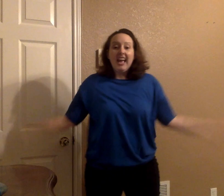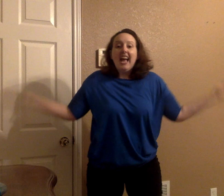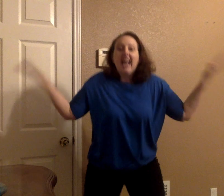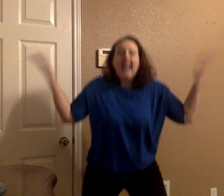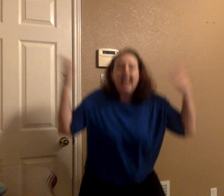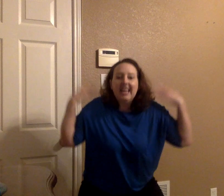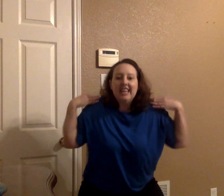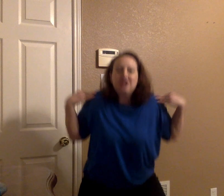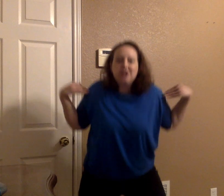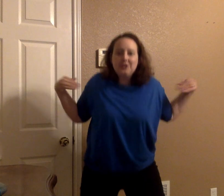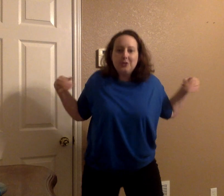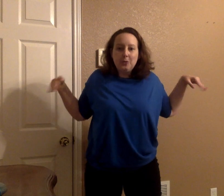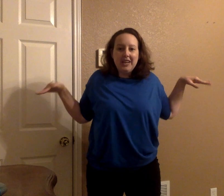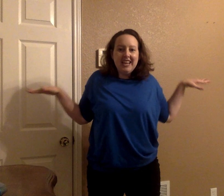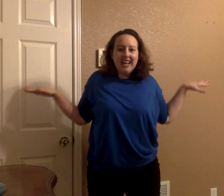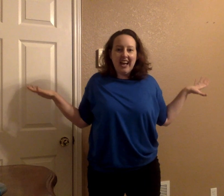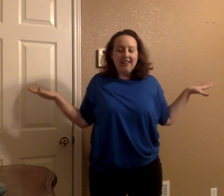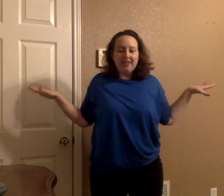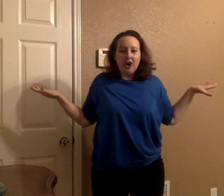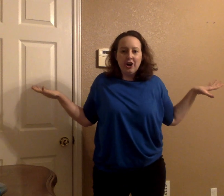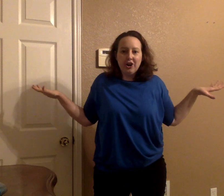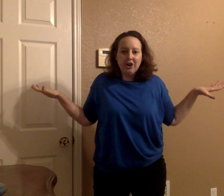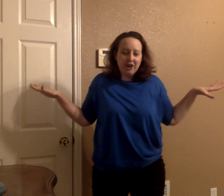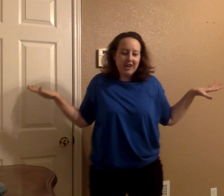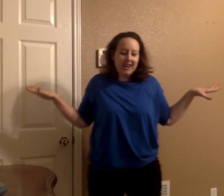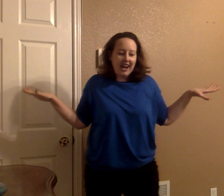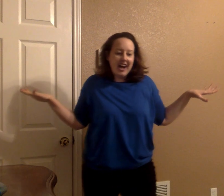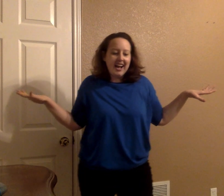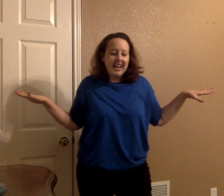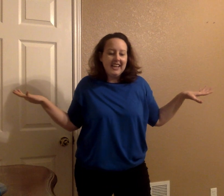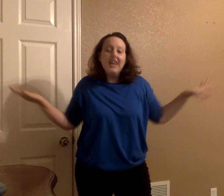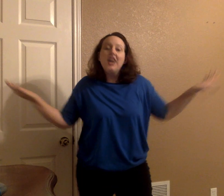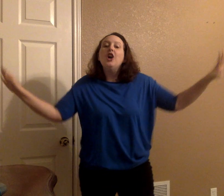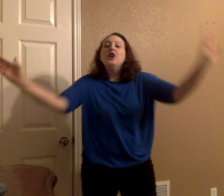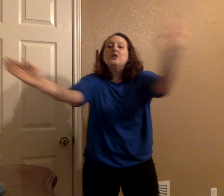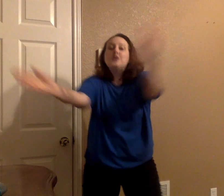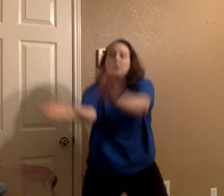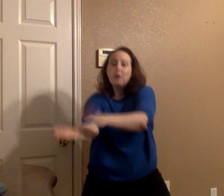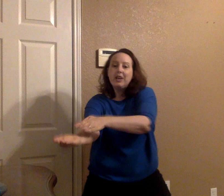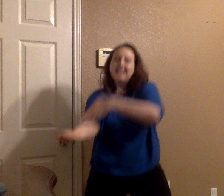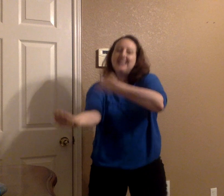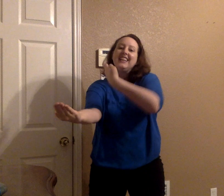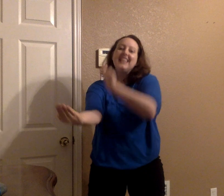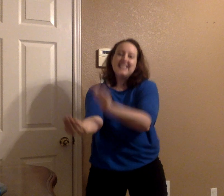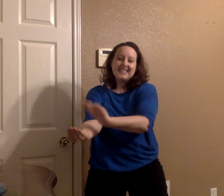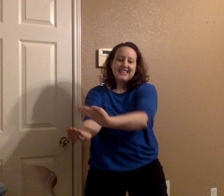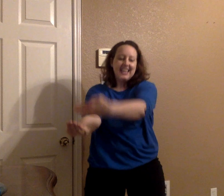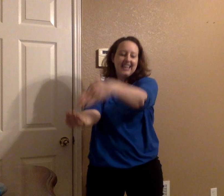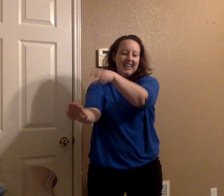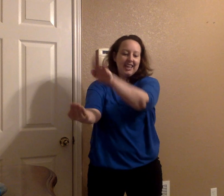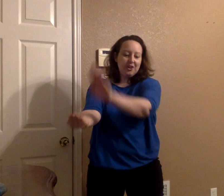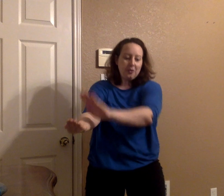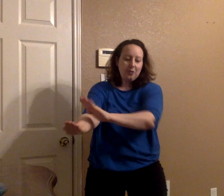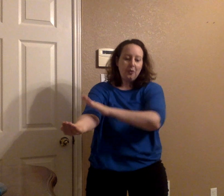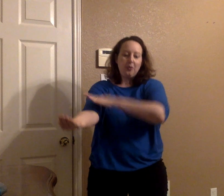Angels we have heard on high, sweetly singing o